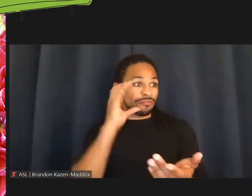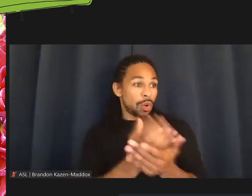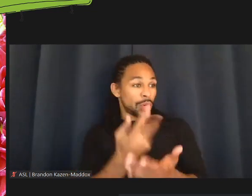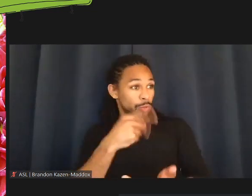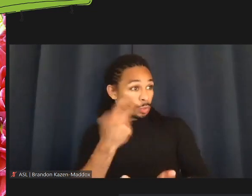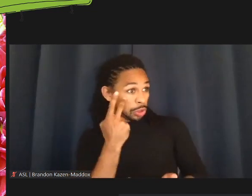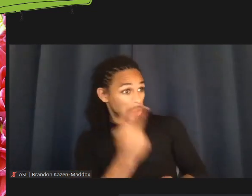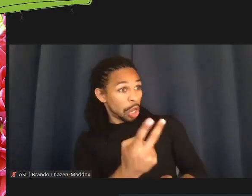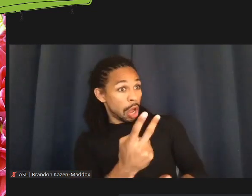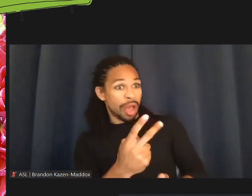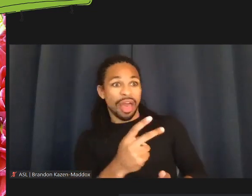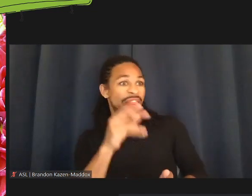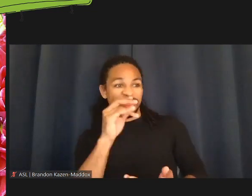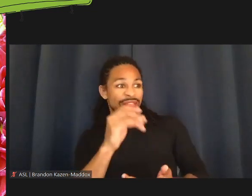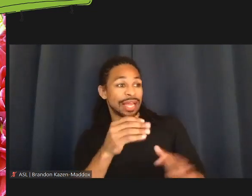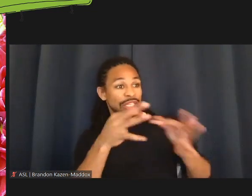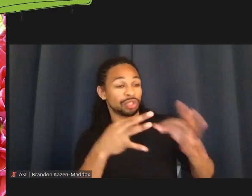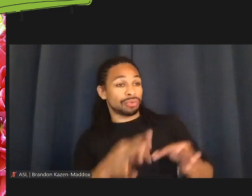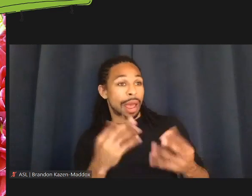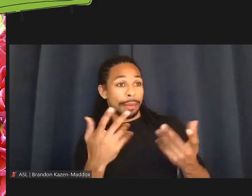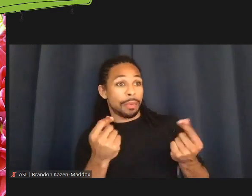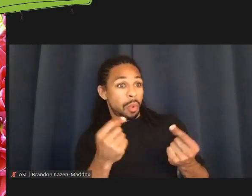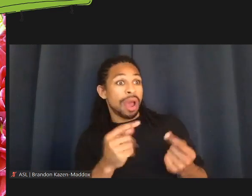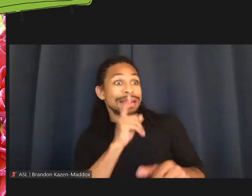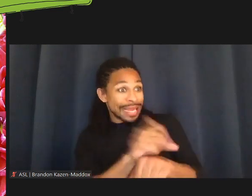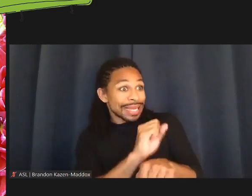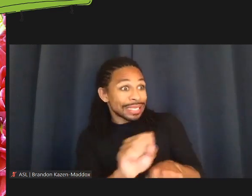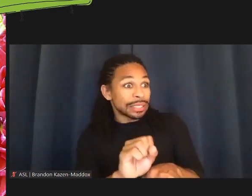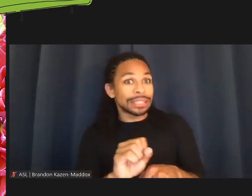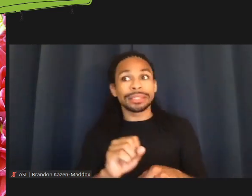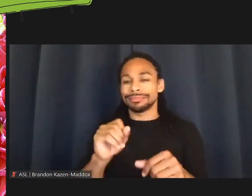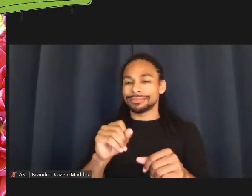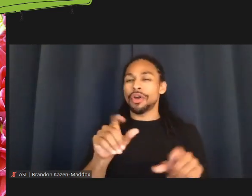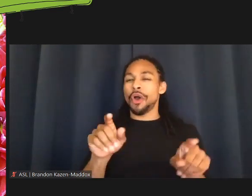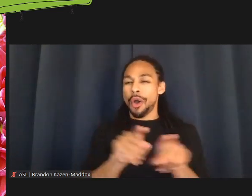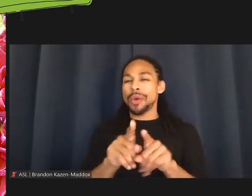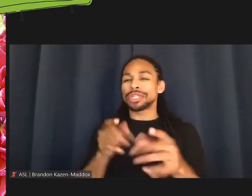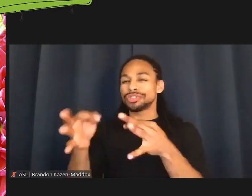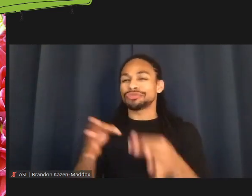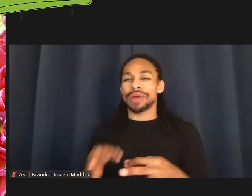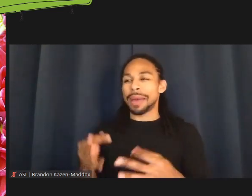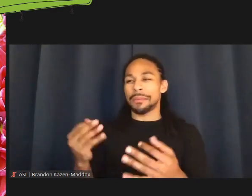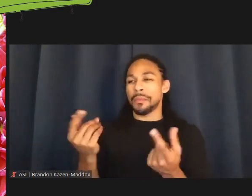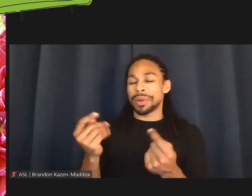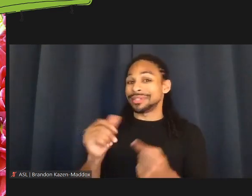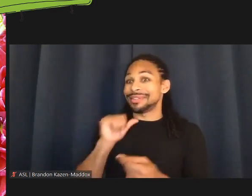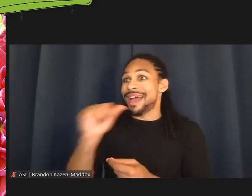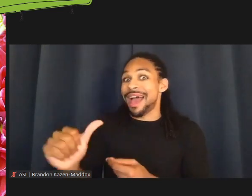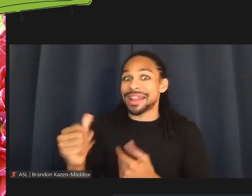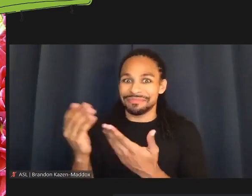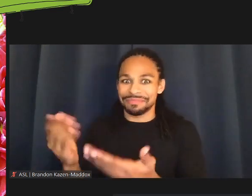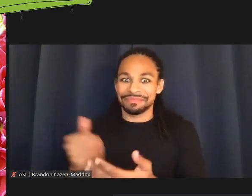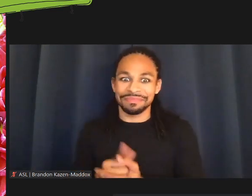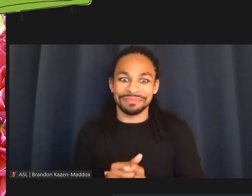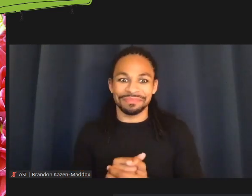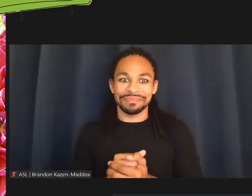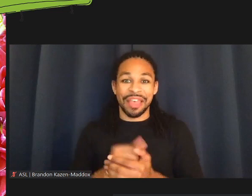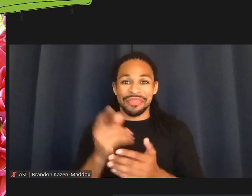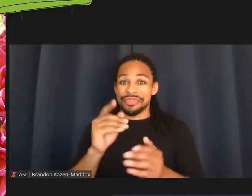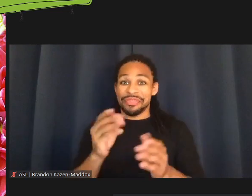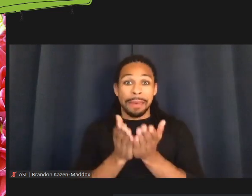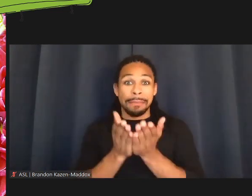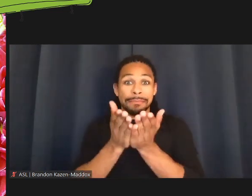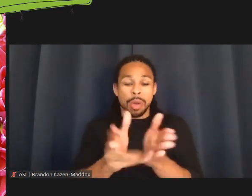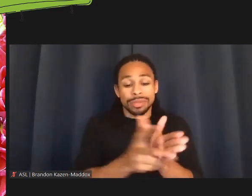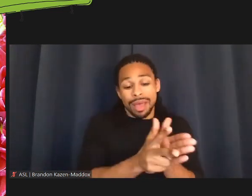isn't. As if the boats ever stopped pushing off into promises of diesel leak. The tilt